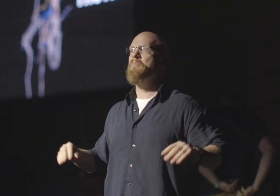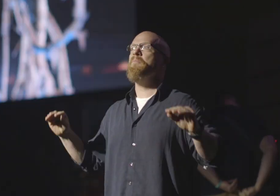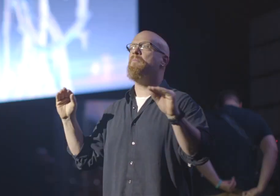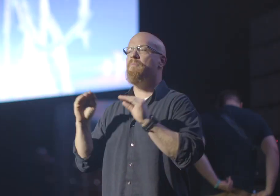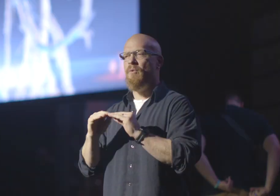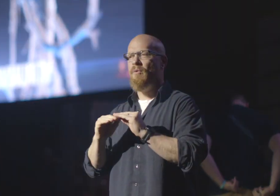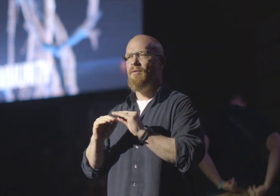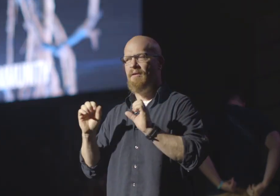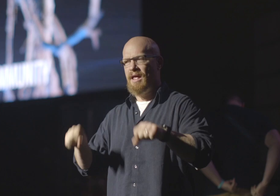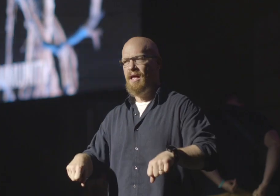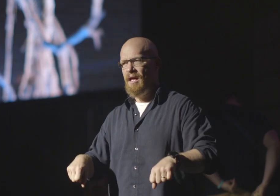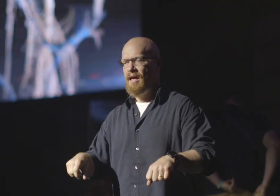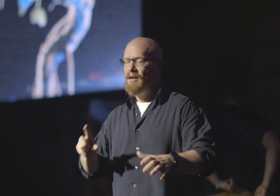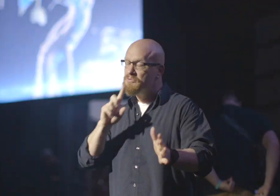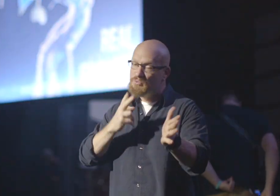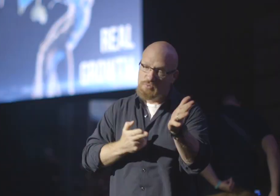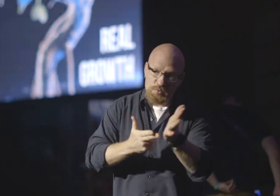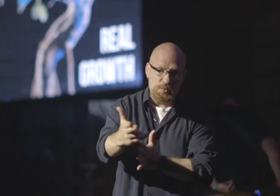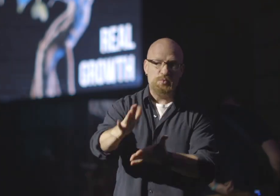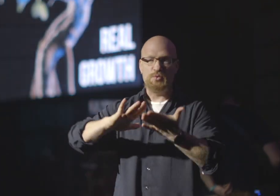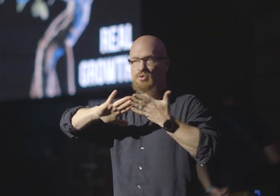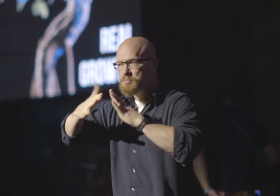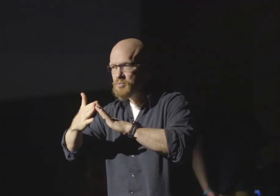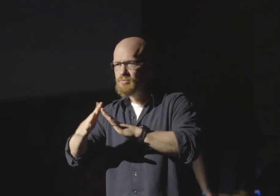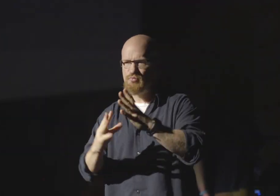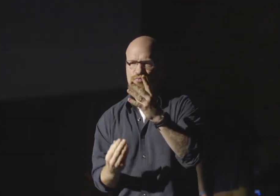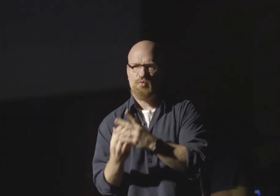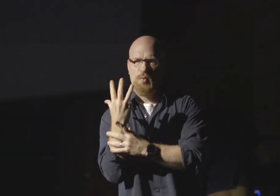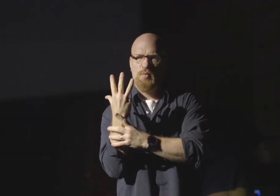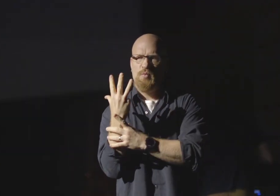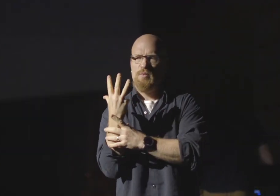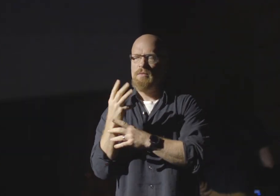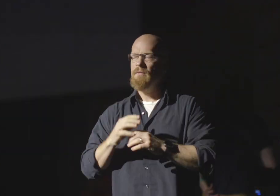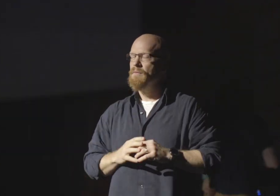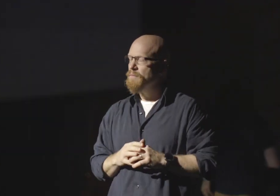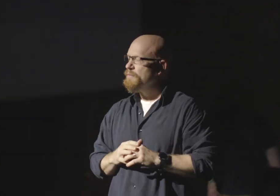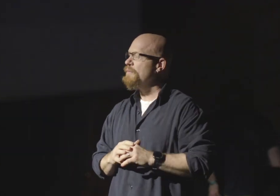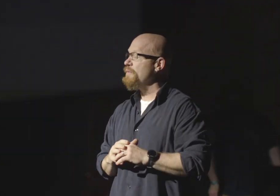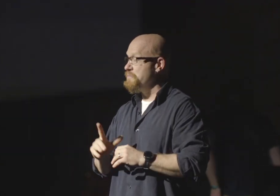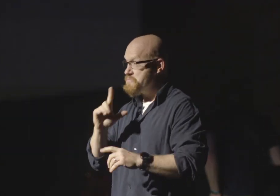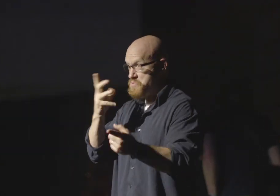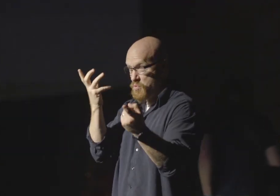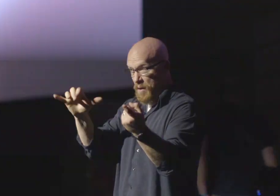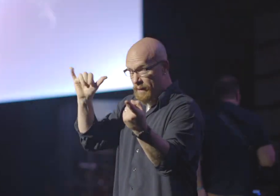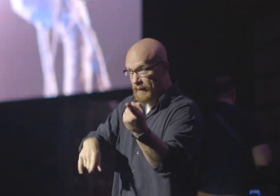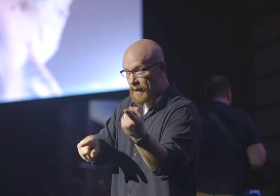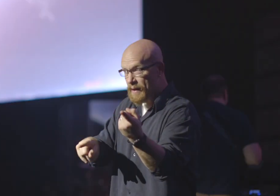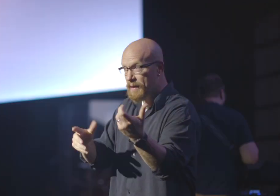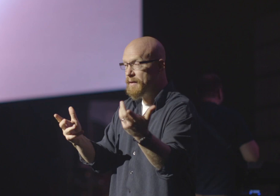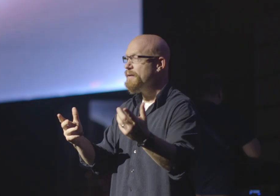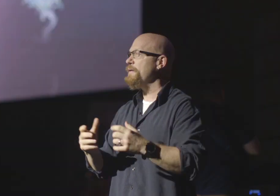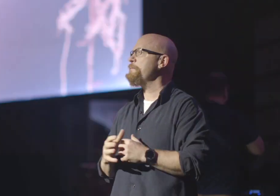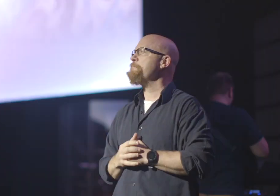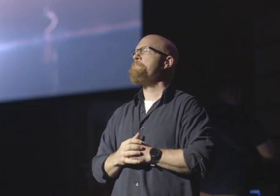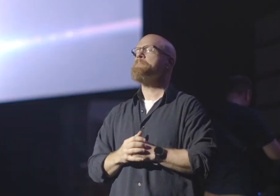Truth, community, real growth. Do you want it?